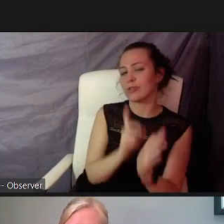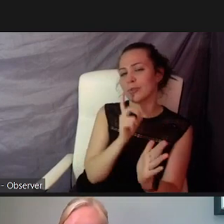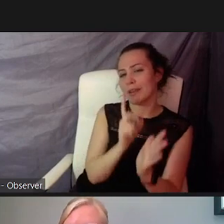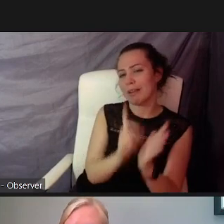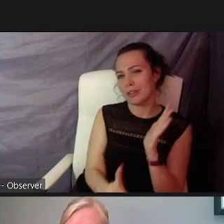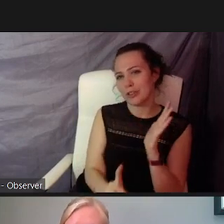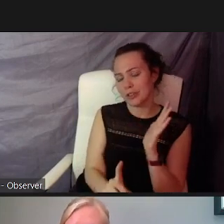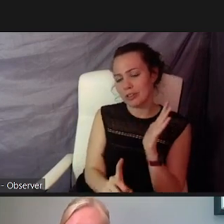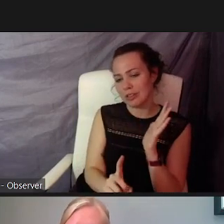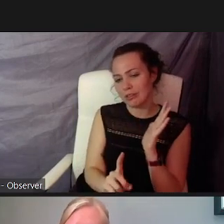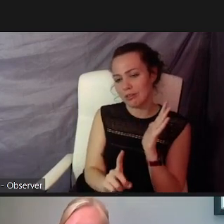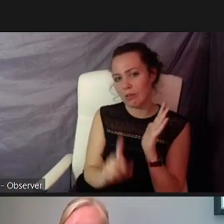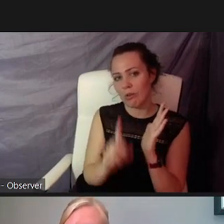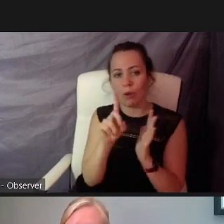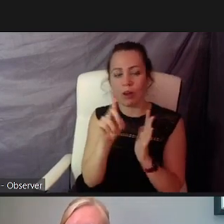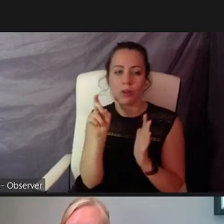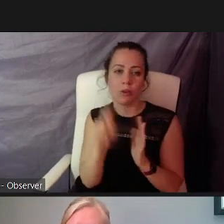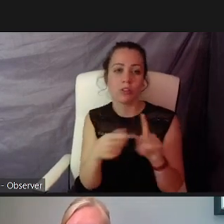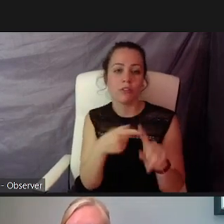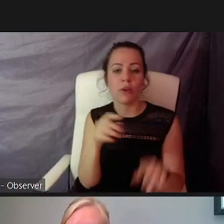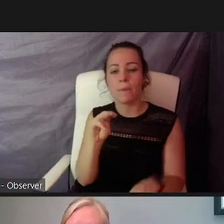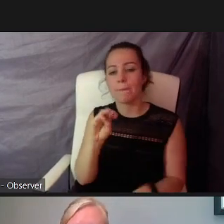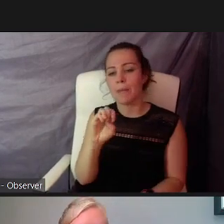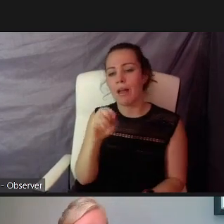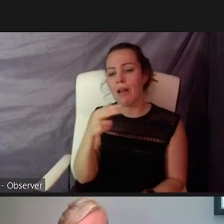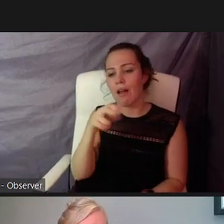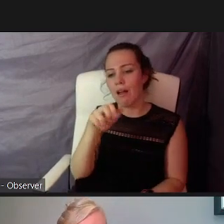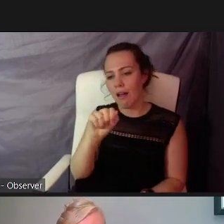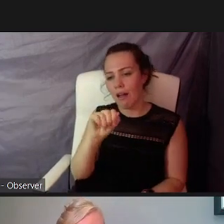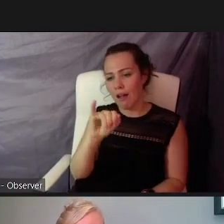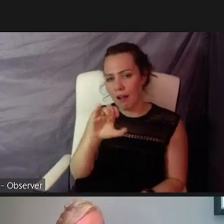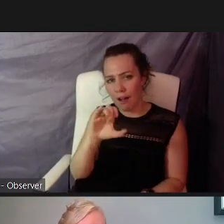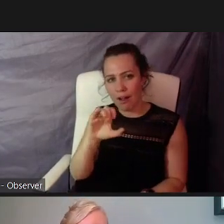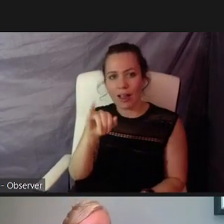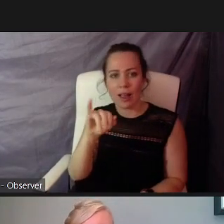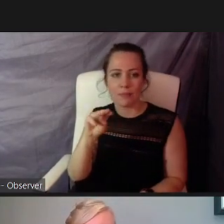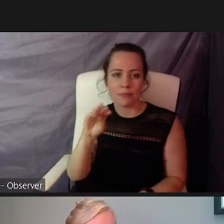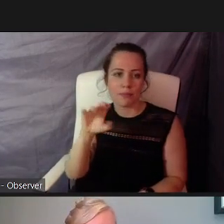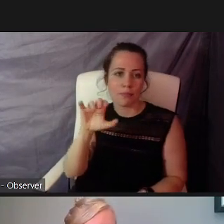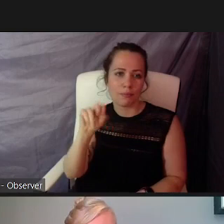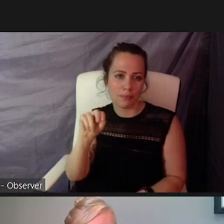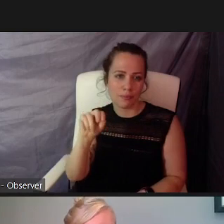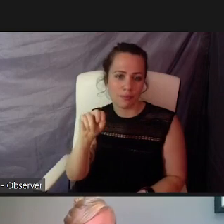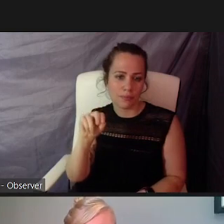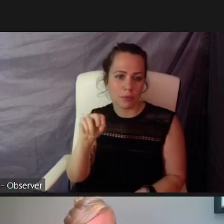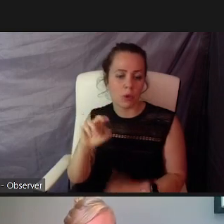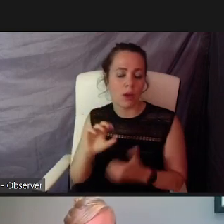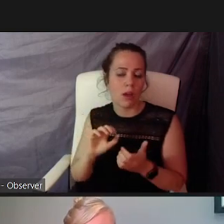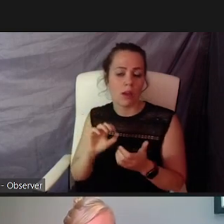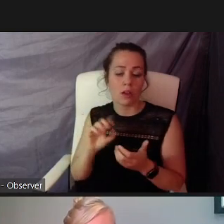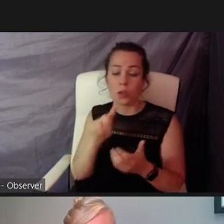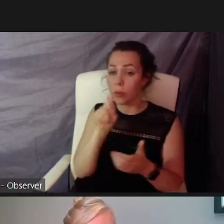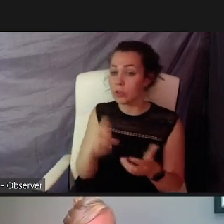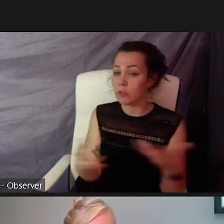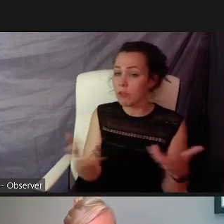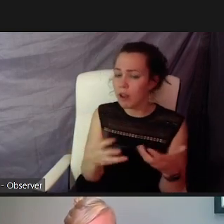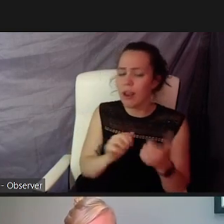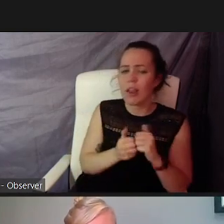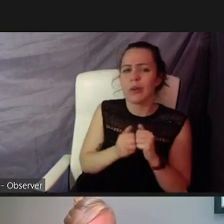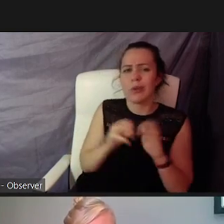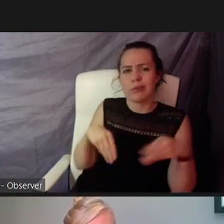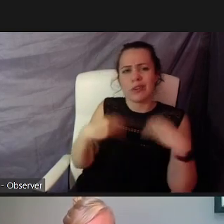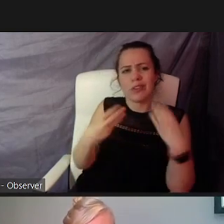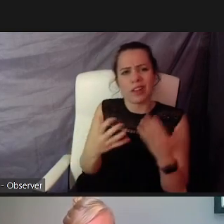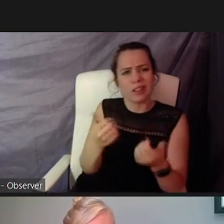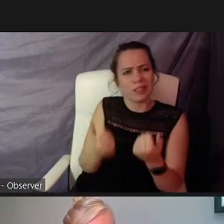get a question from Mehak Ayman. How can we provide support to these individuals who are facing discrimination